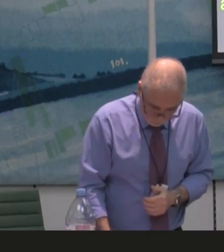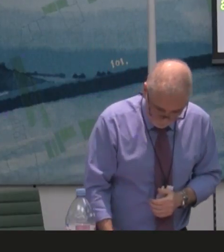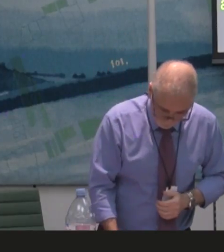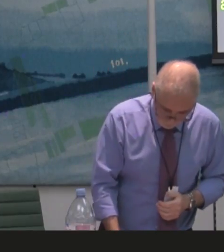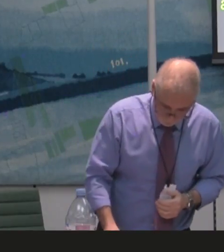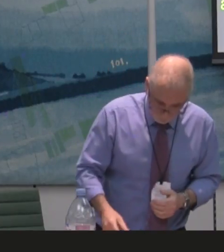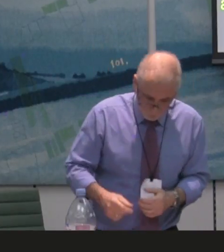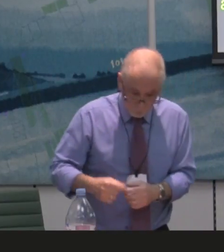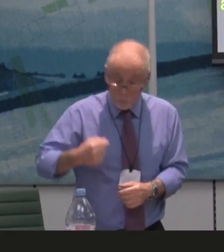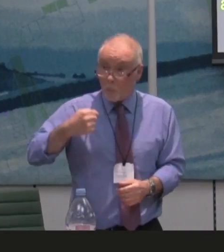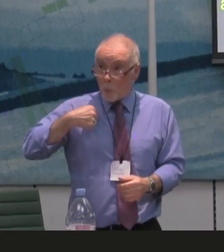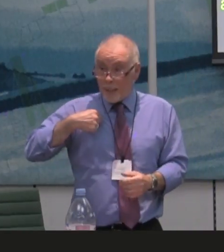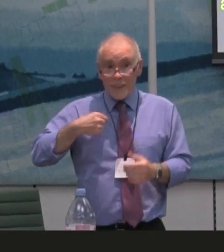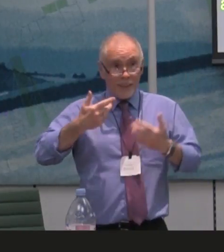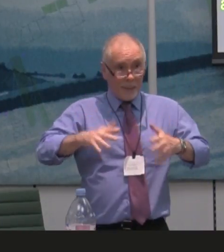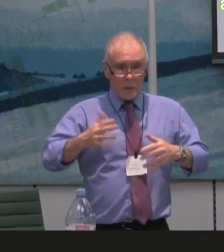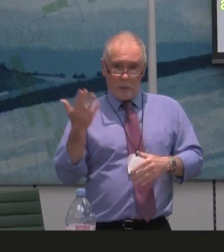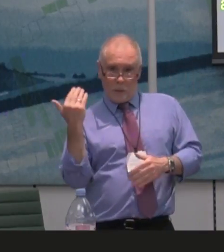will be seen as expensive.